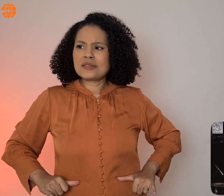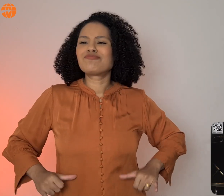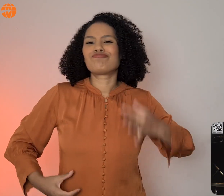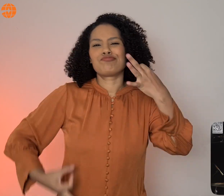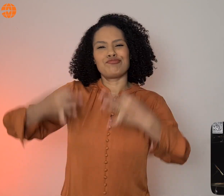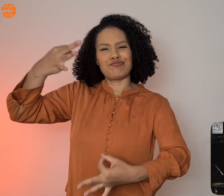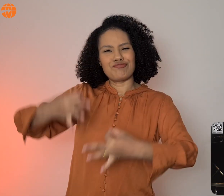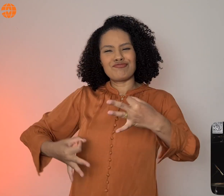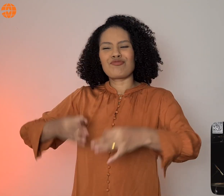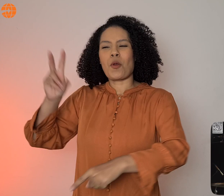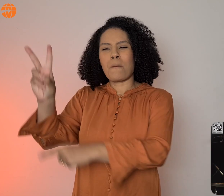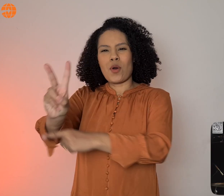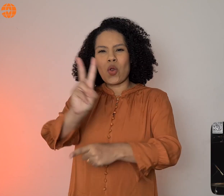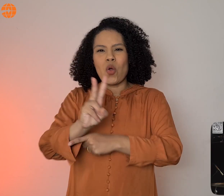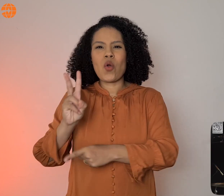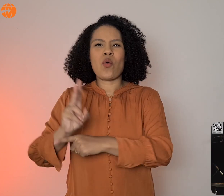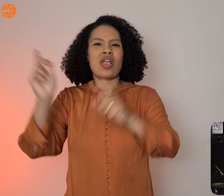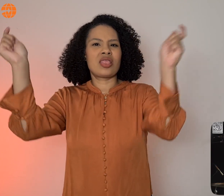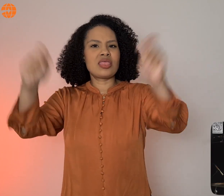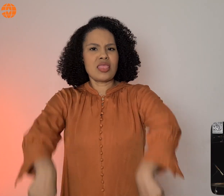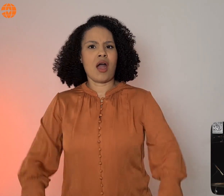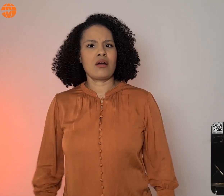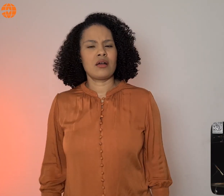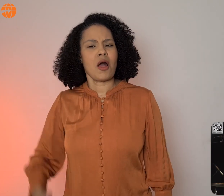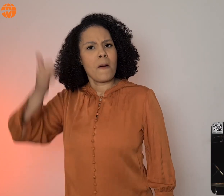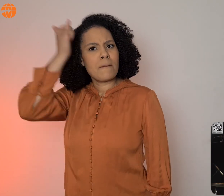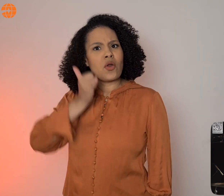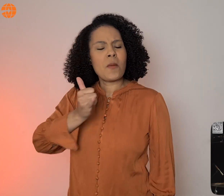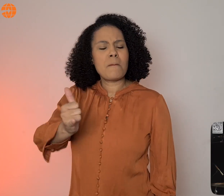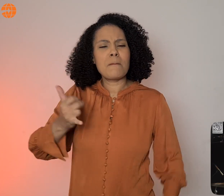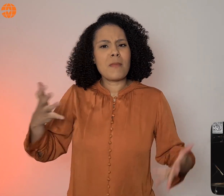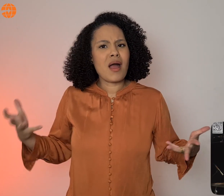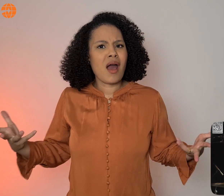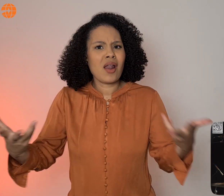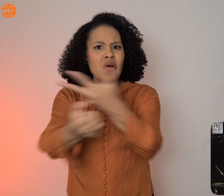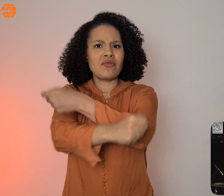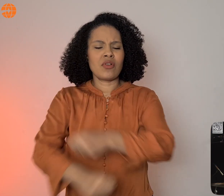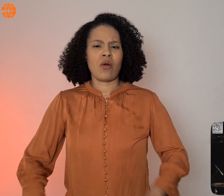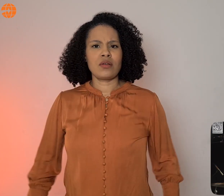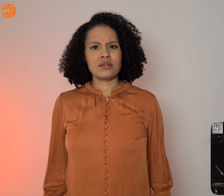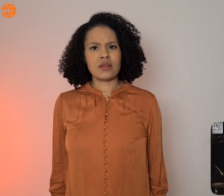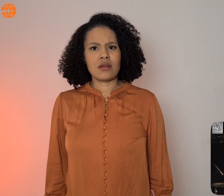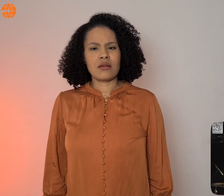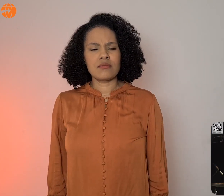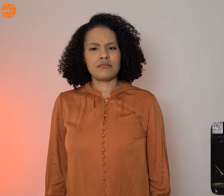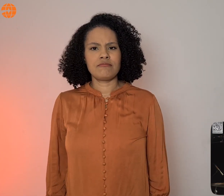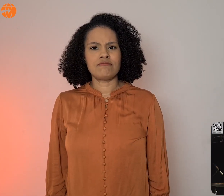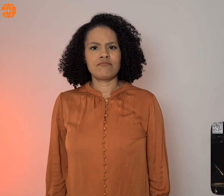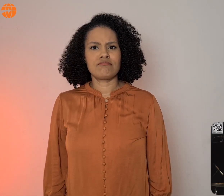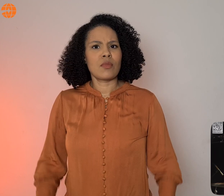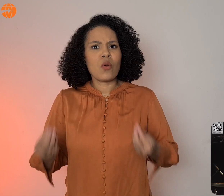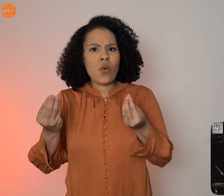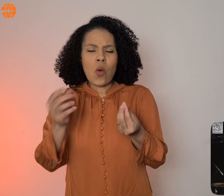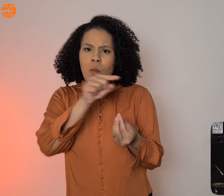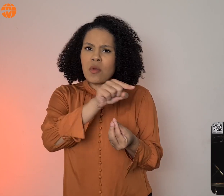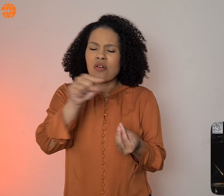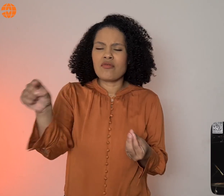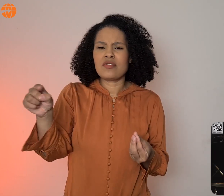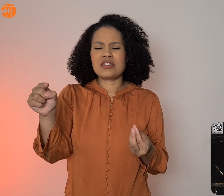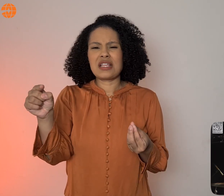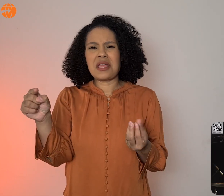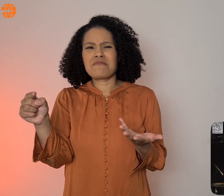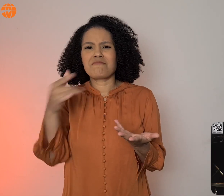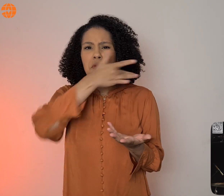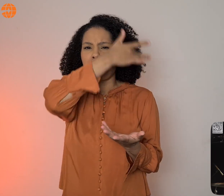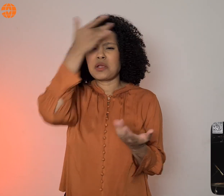dos oprimidos. What a great promise. Que promessa maravilhosa! If you've been treated wrongly, if someone is more powerful than you is treating you badly,